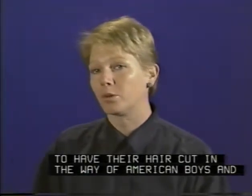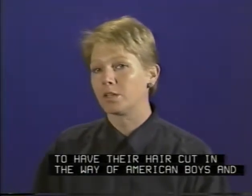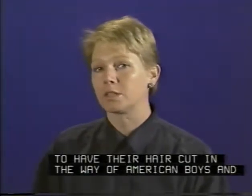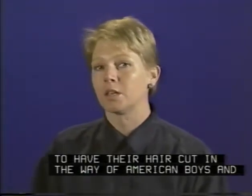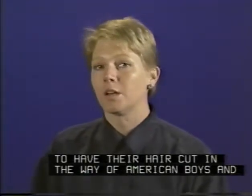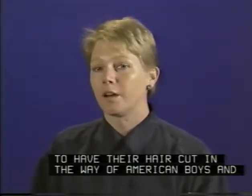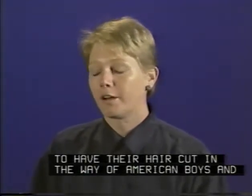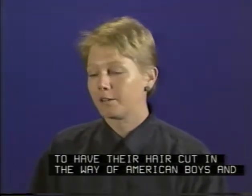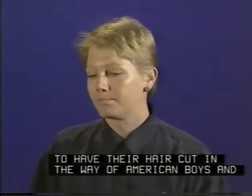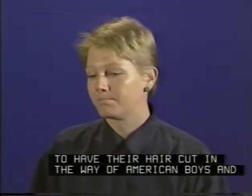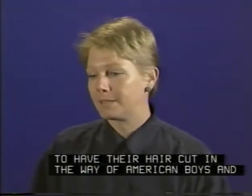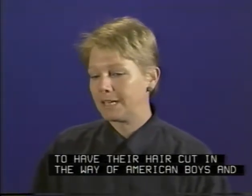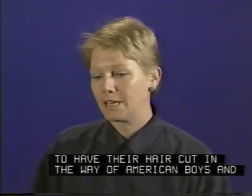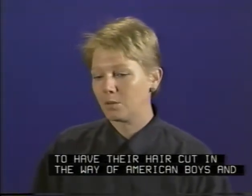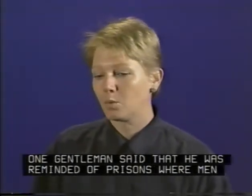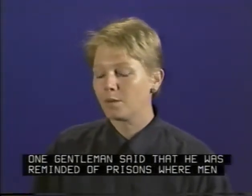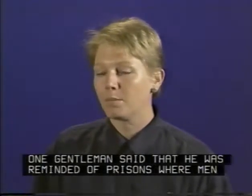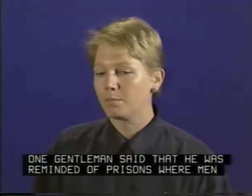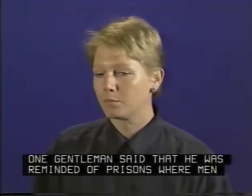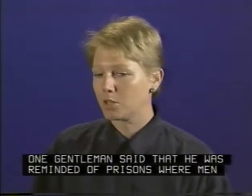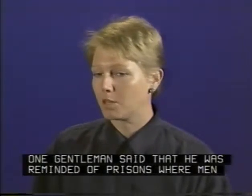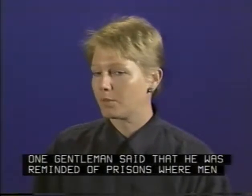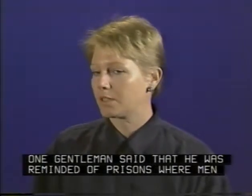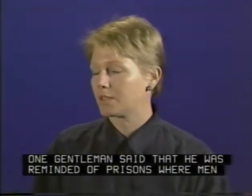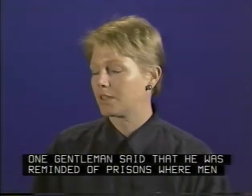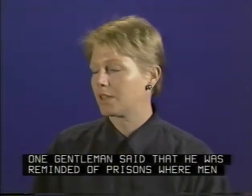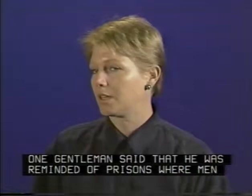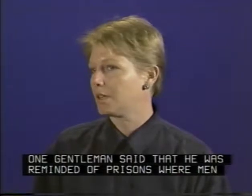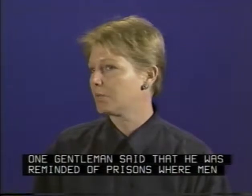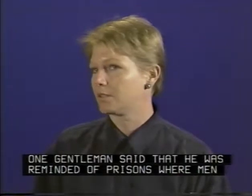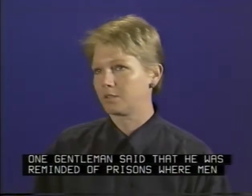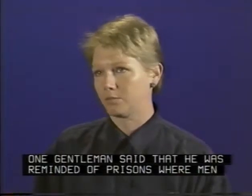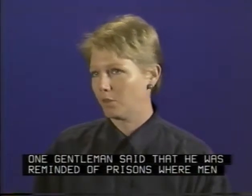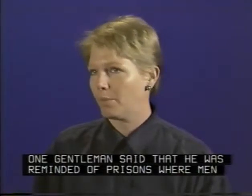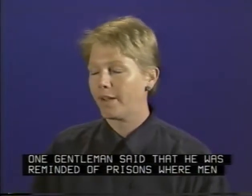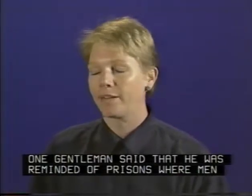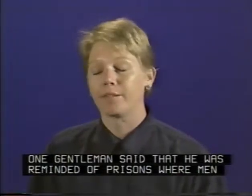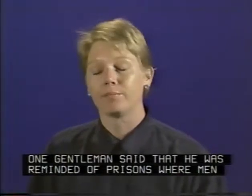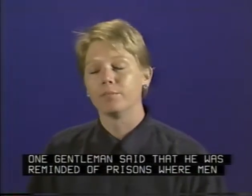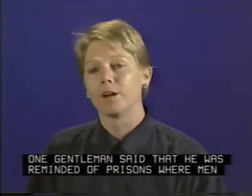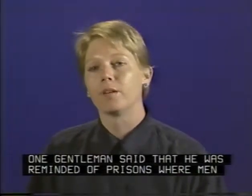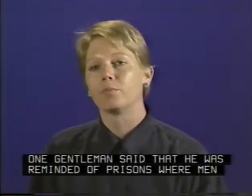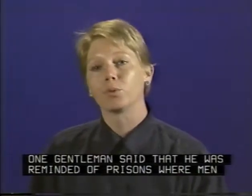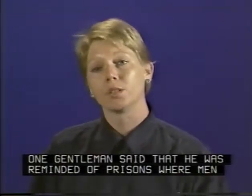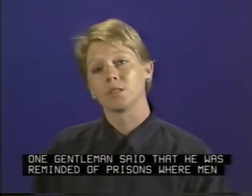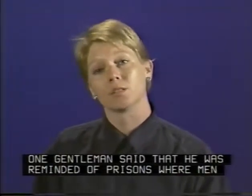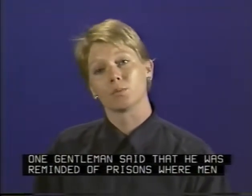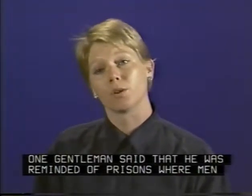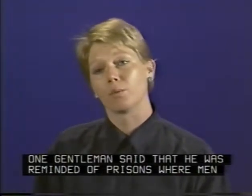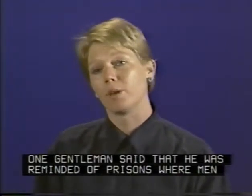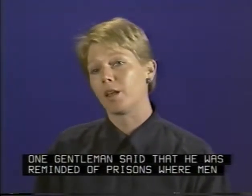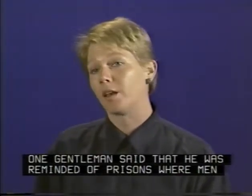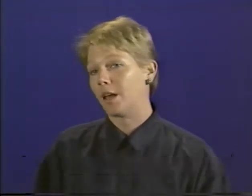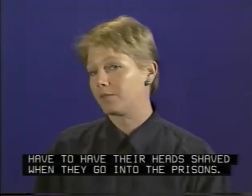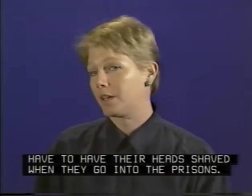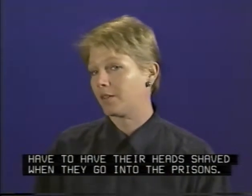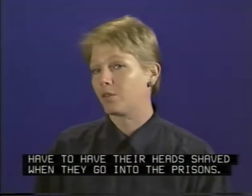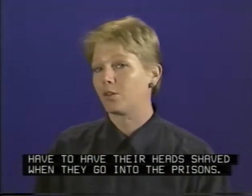boys. And one gentleman said that he was reminded of prisons where men have to have their